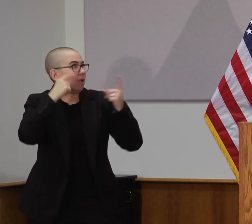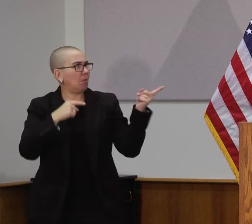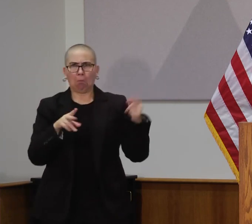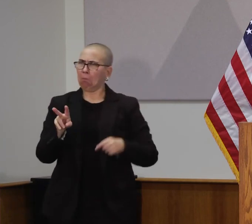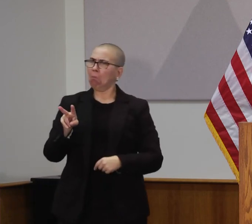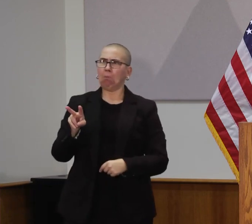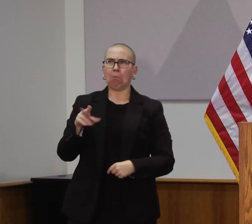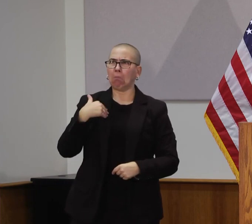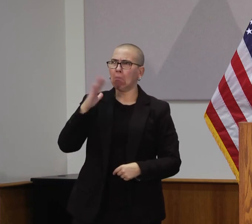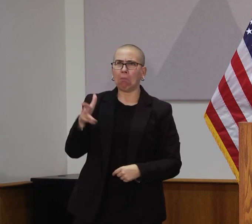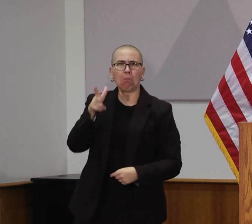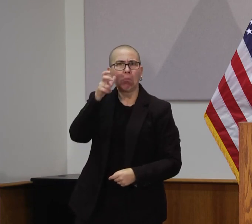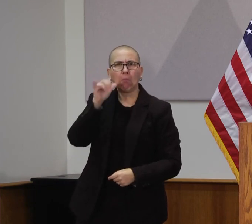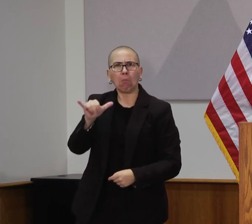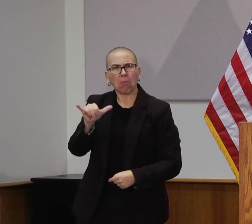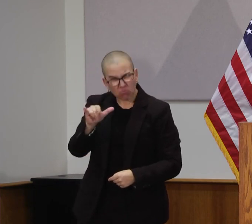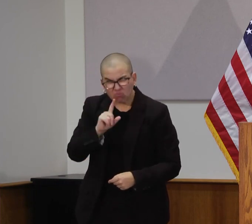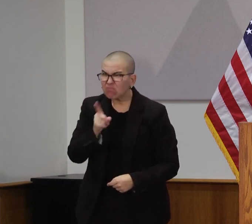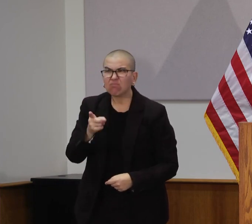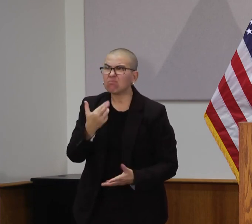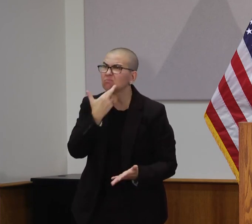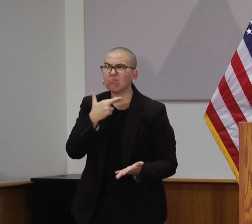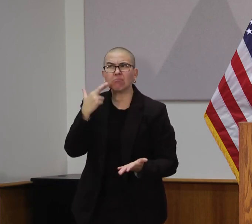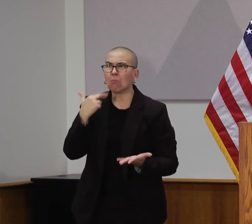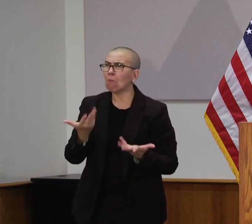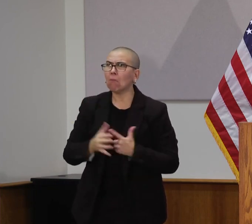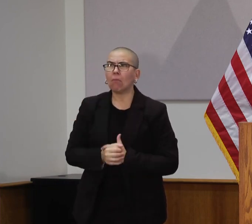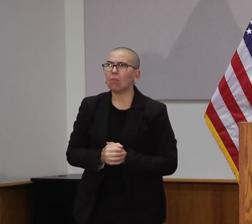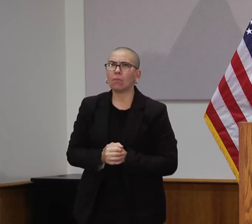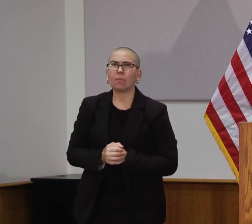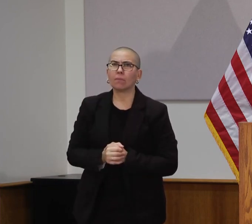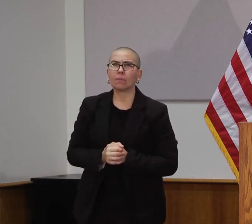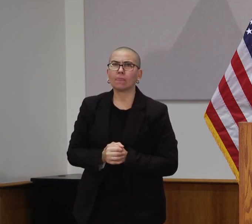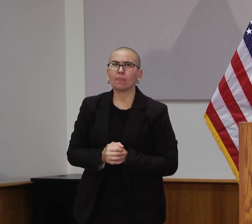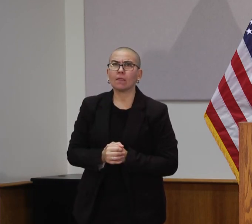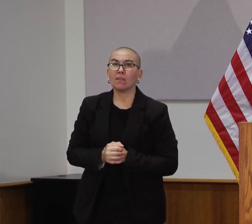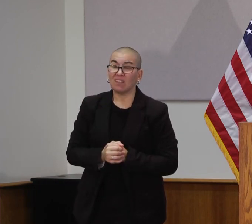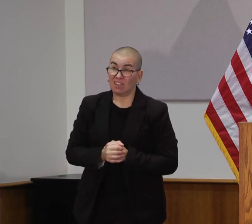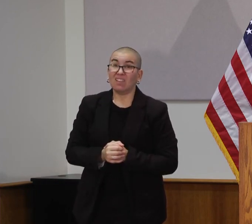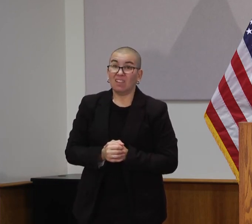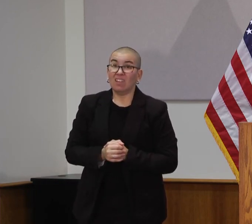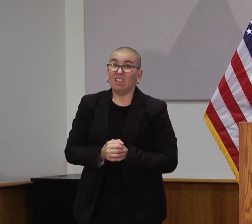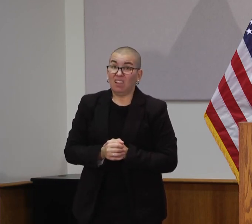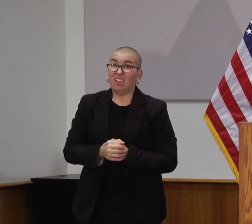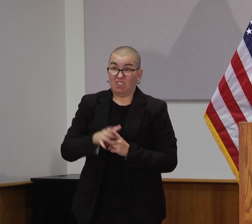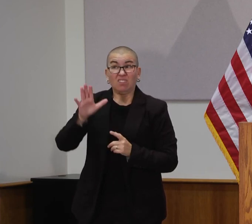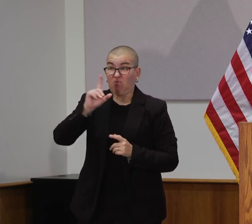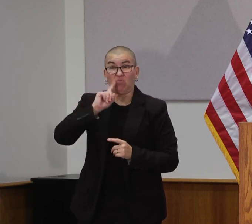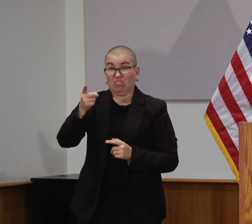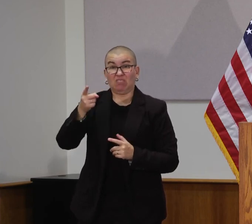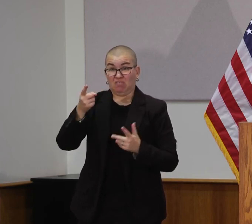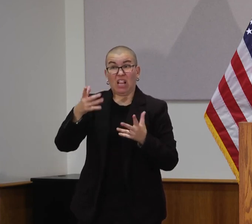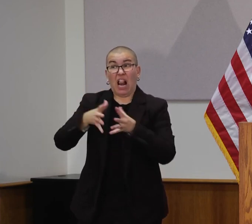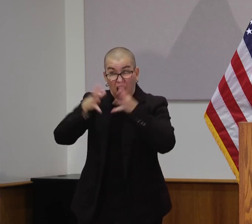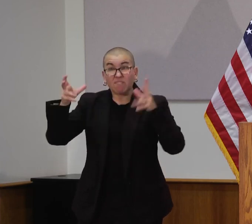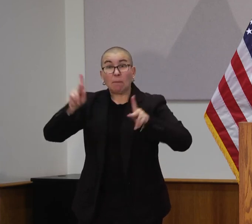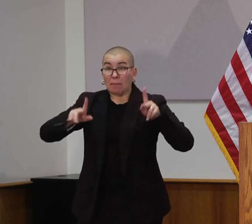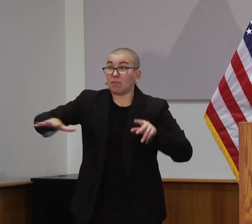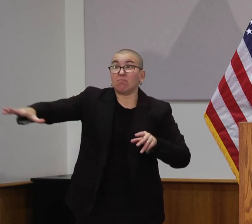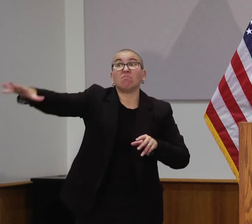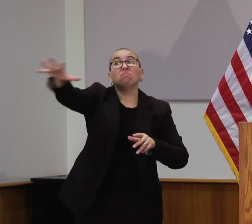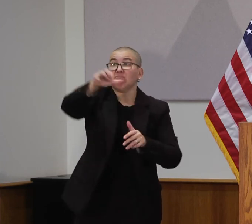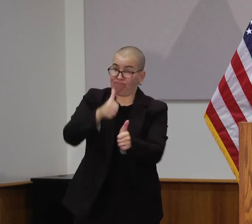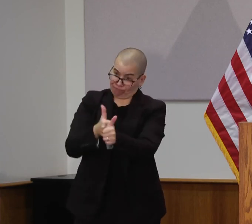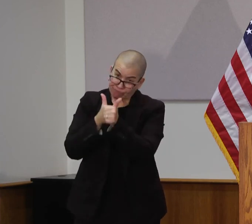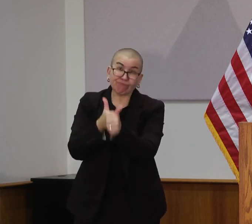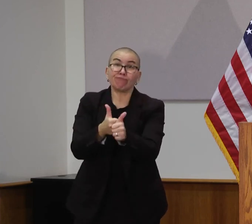I want to reiterate again, the incredible amount of compliance and going above and beyond what our